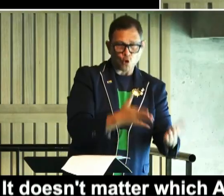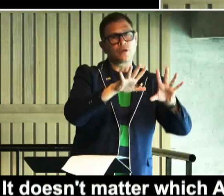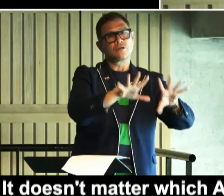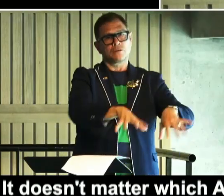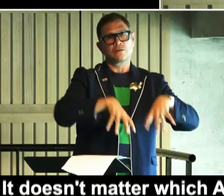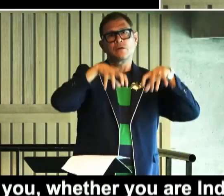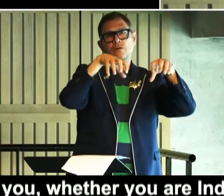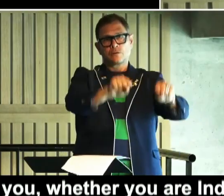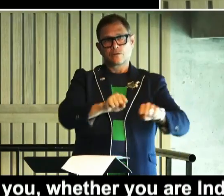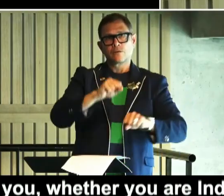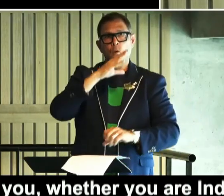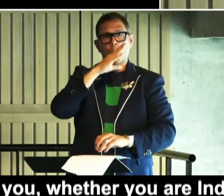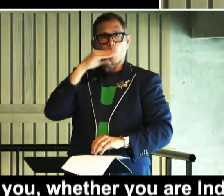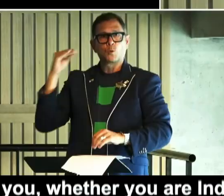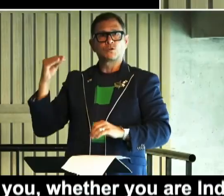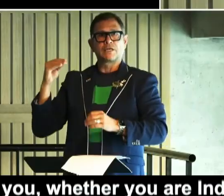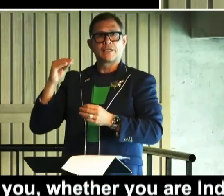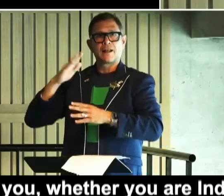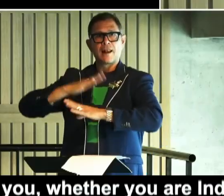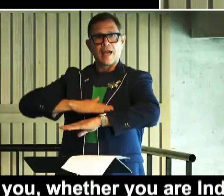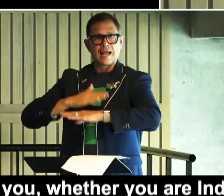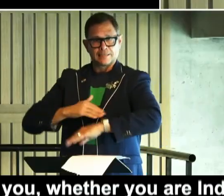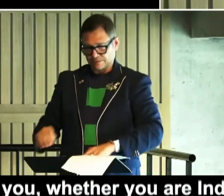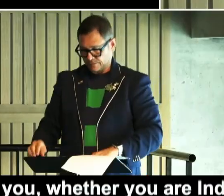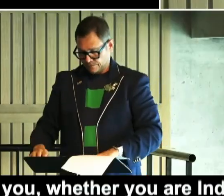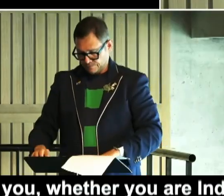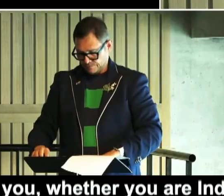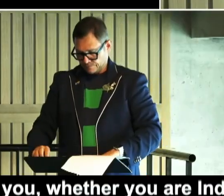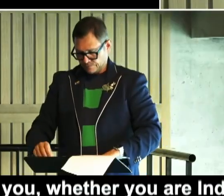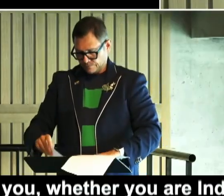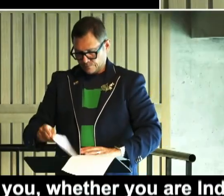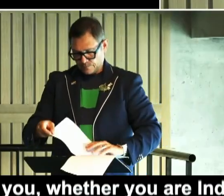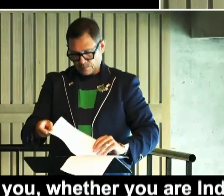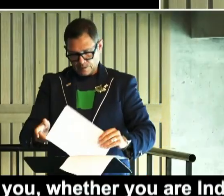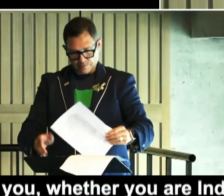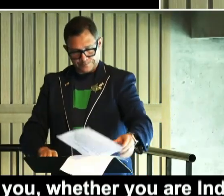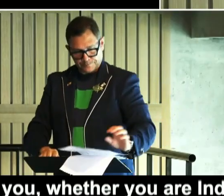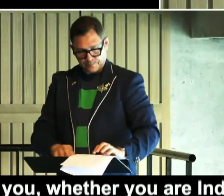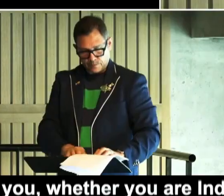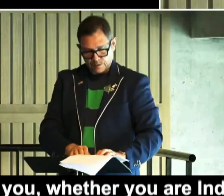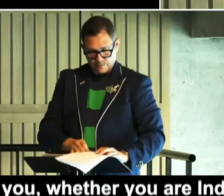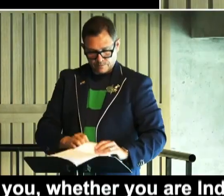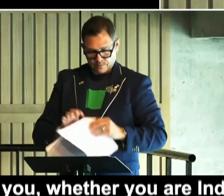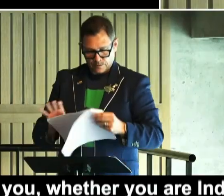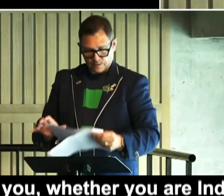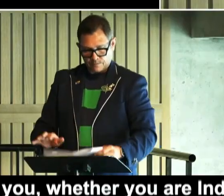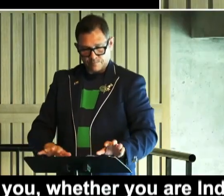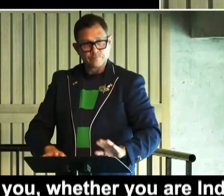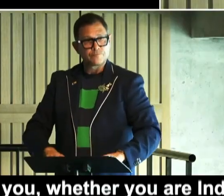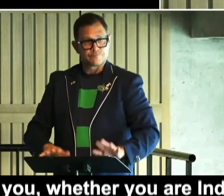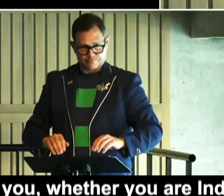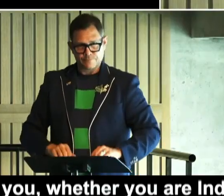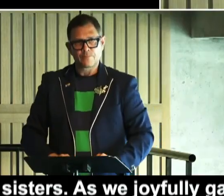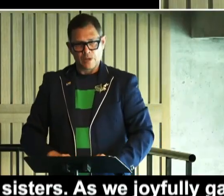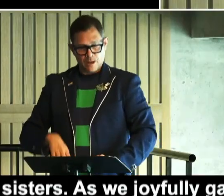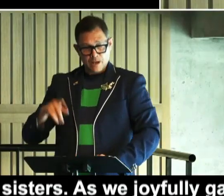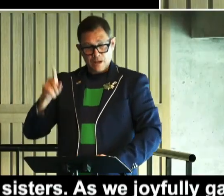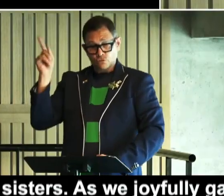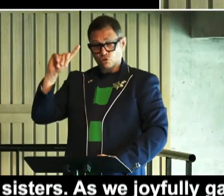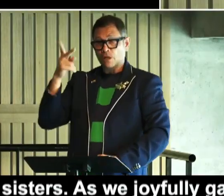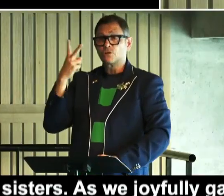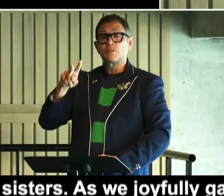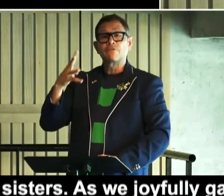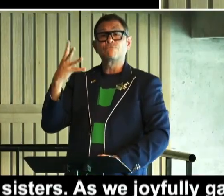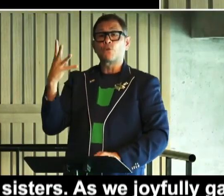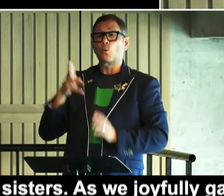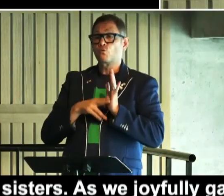As we joyfully gather here today, it is right to pay honour to the traditional custodians of this land and waters.